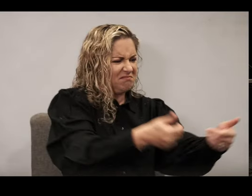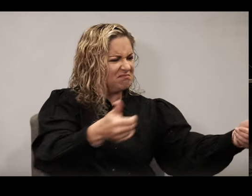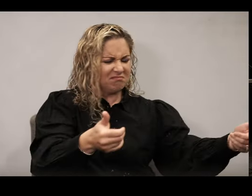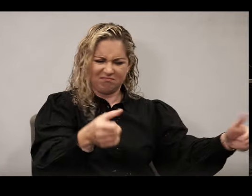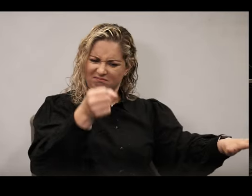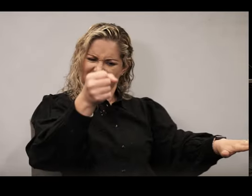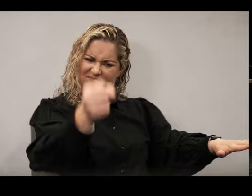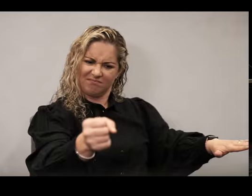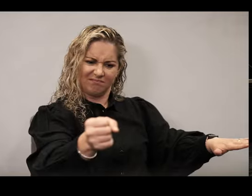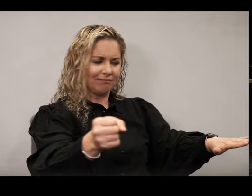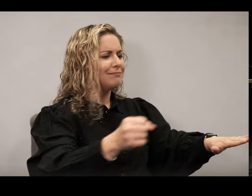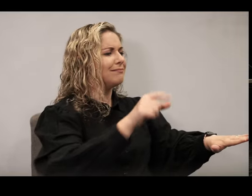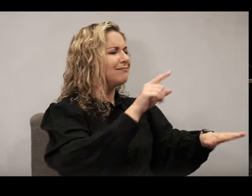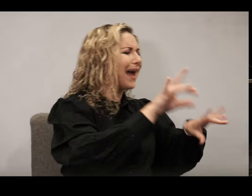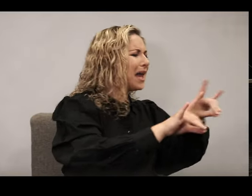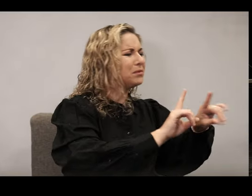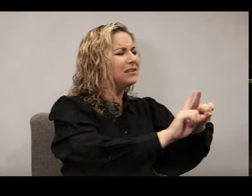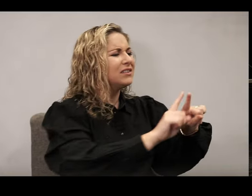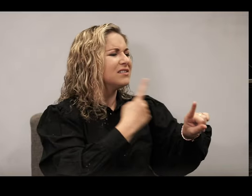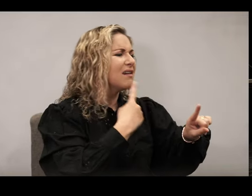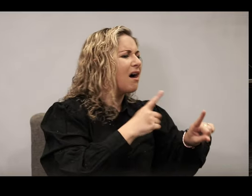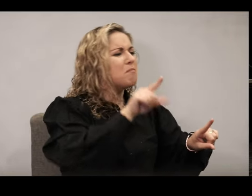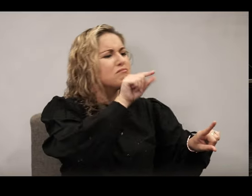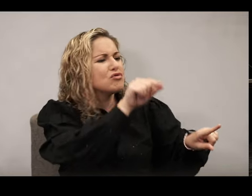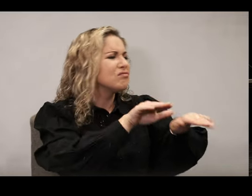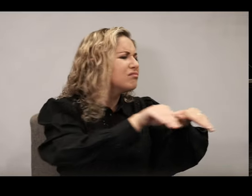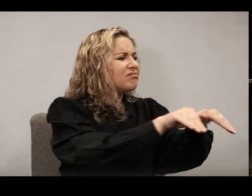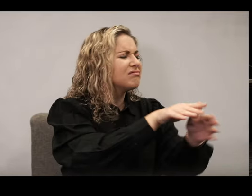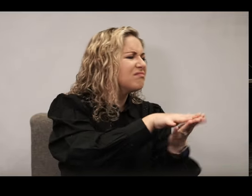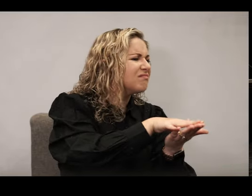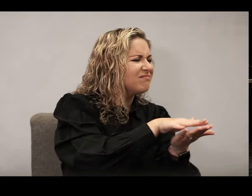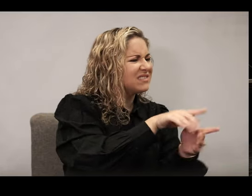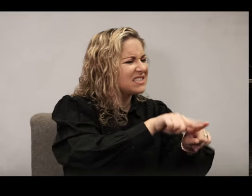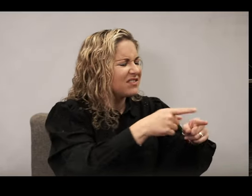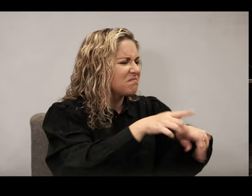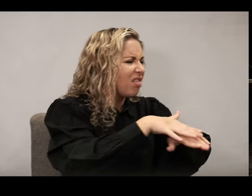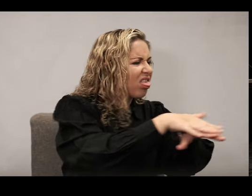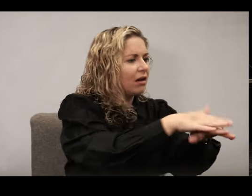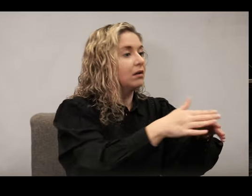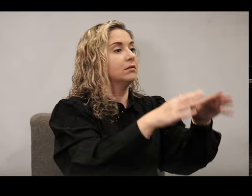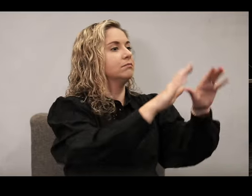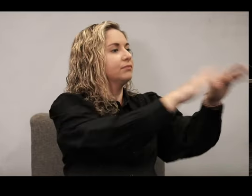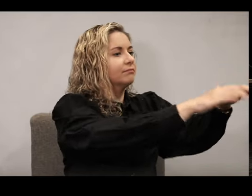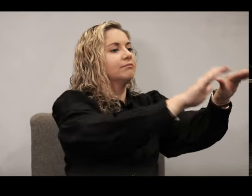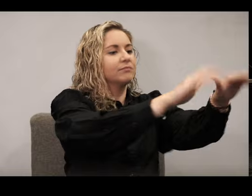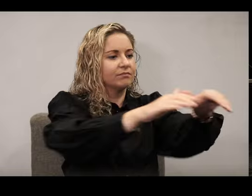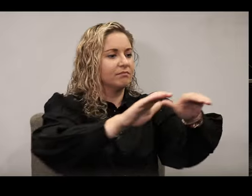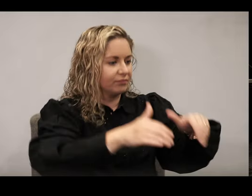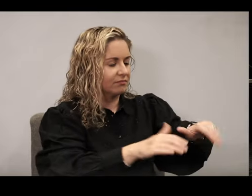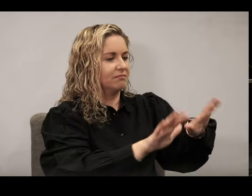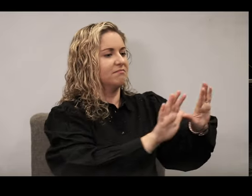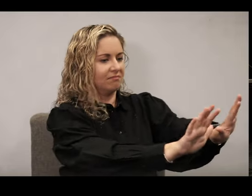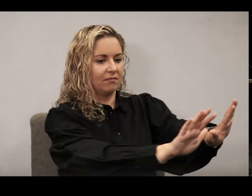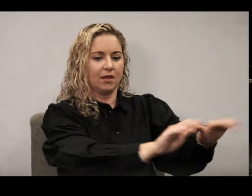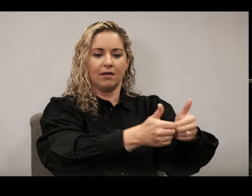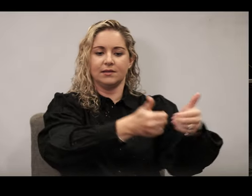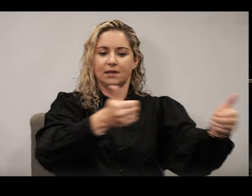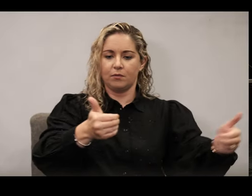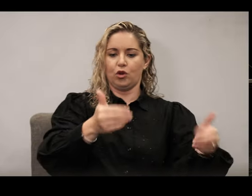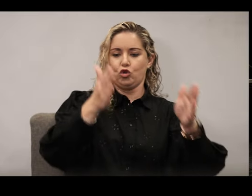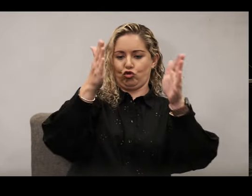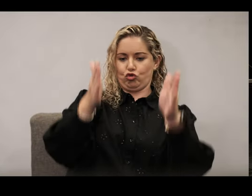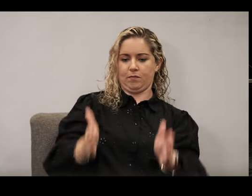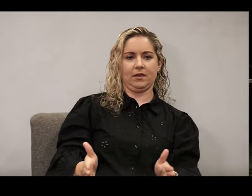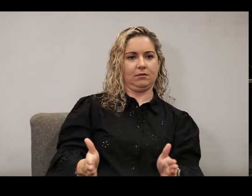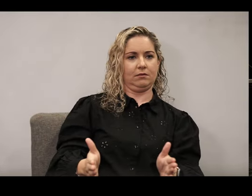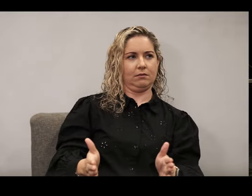humanity created in the image of God. And the word image and likeness are almost synonymous, but they have nuances to them.